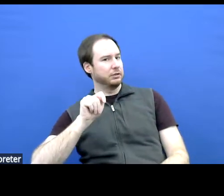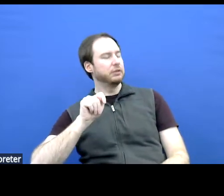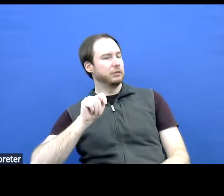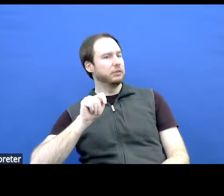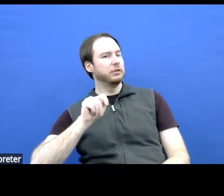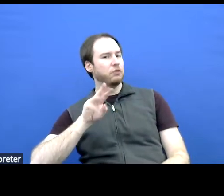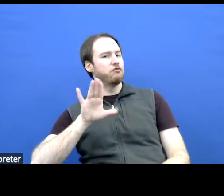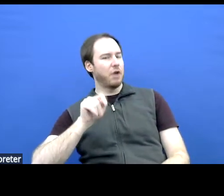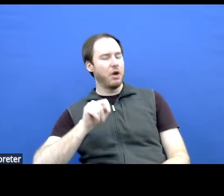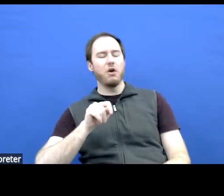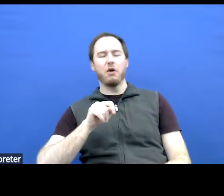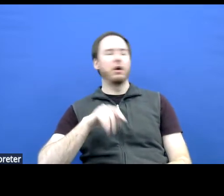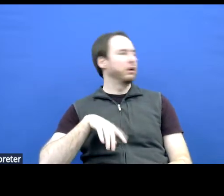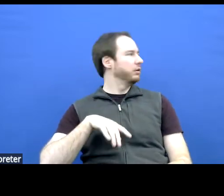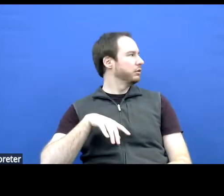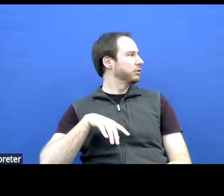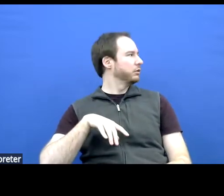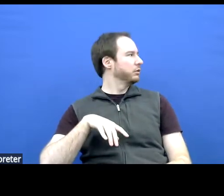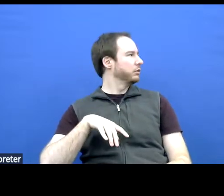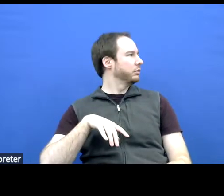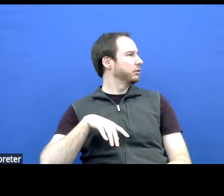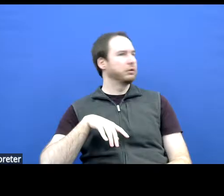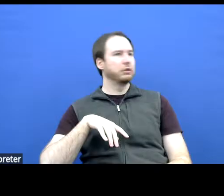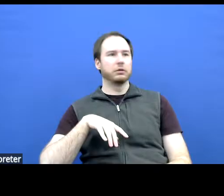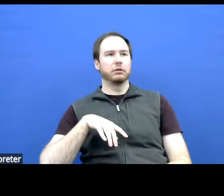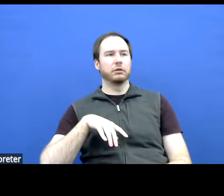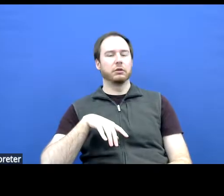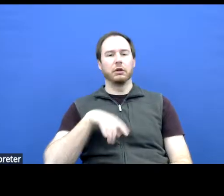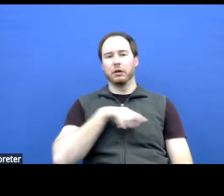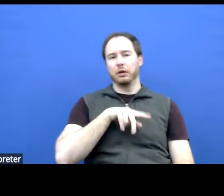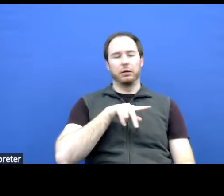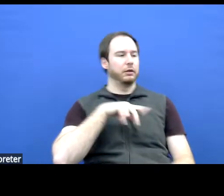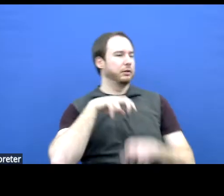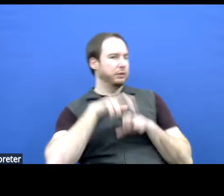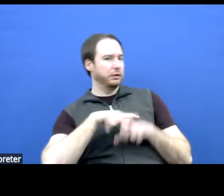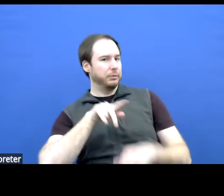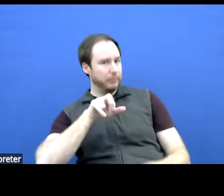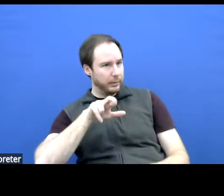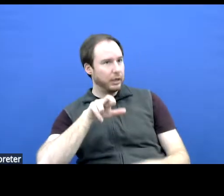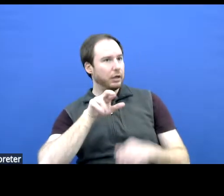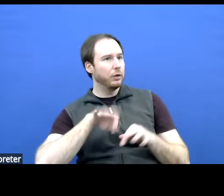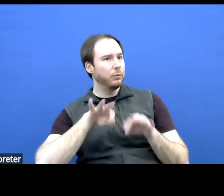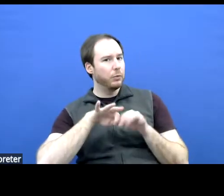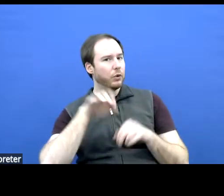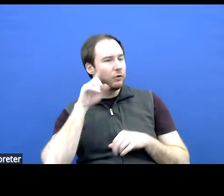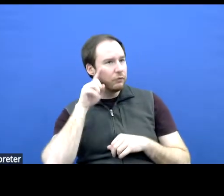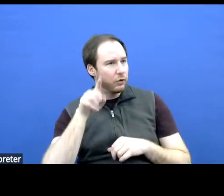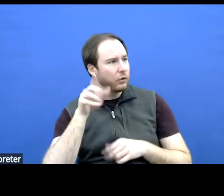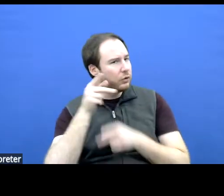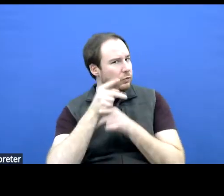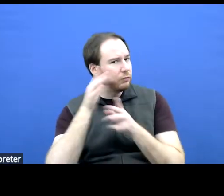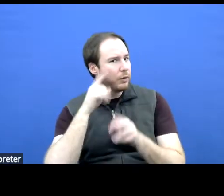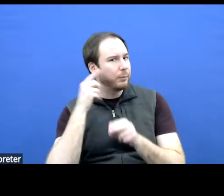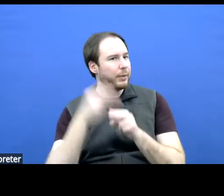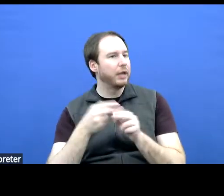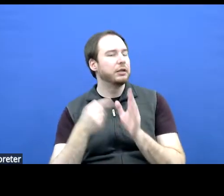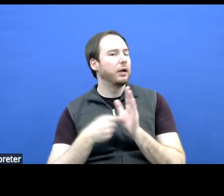W-R-I-G-W. Thanks. Well, I think what's important too, though, is with regards to that's obviously what the supervisor pointed out, that